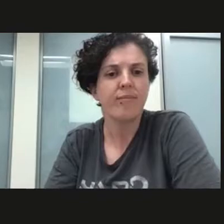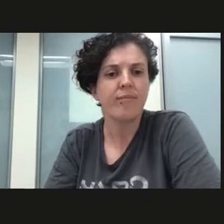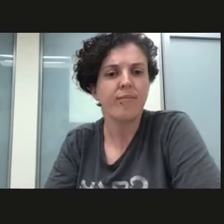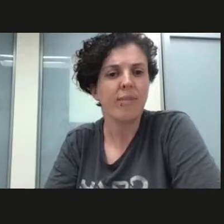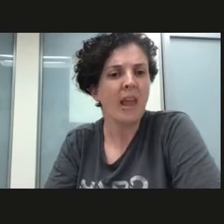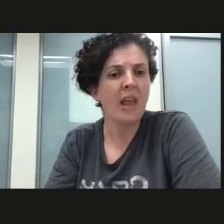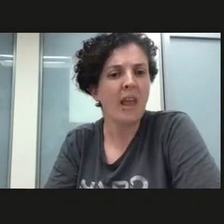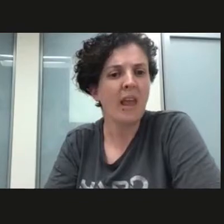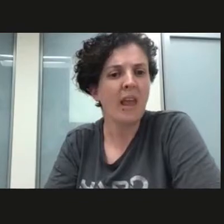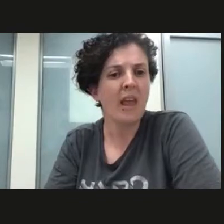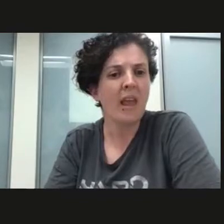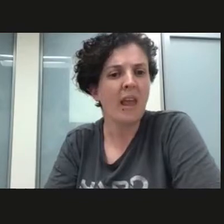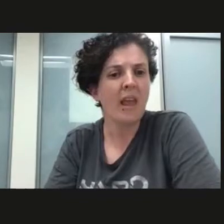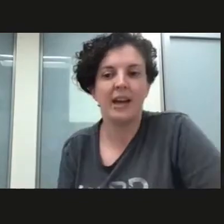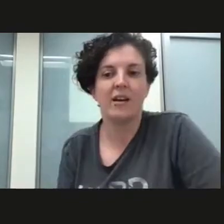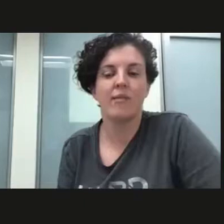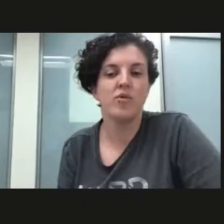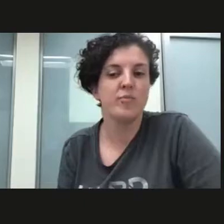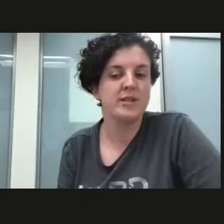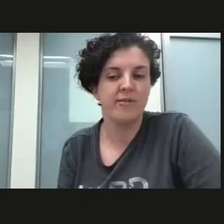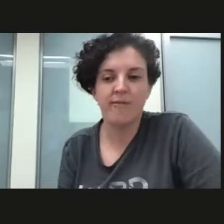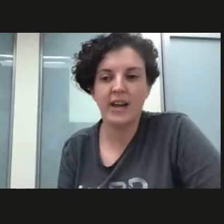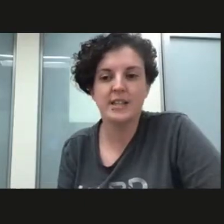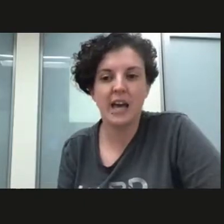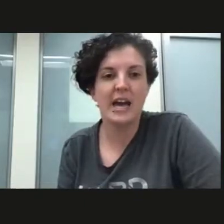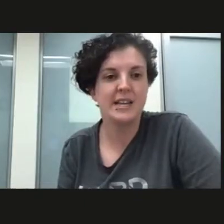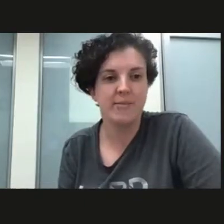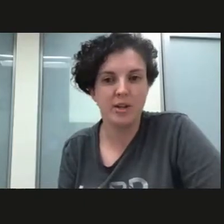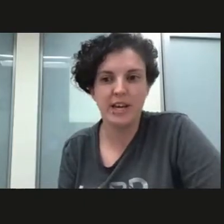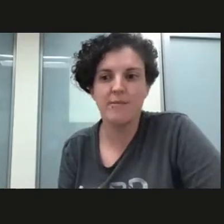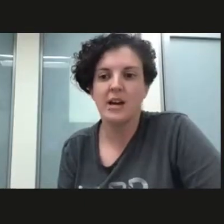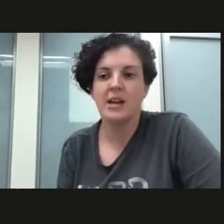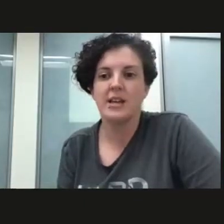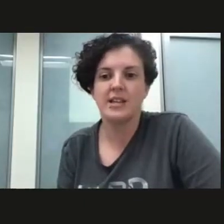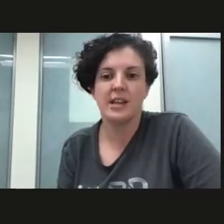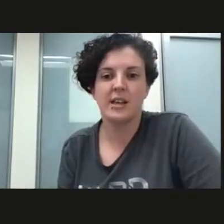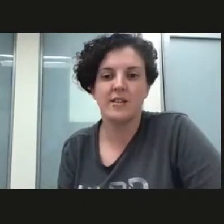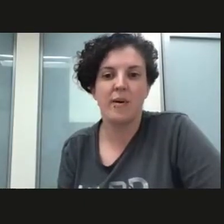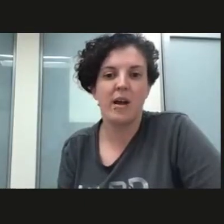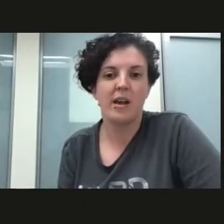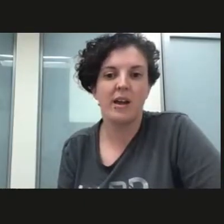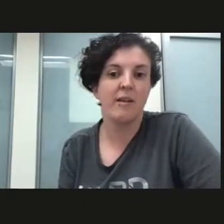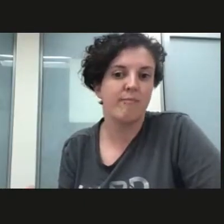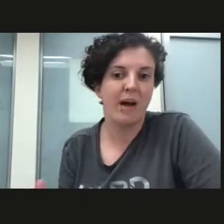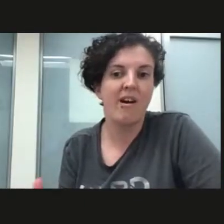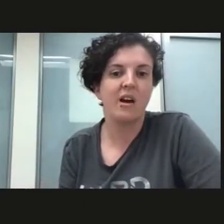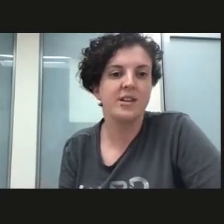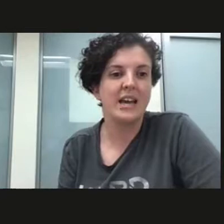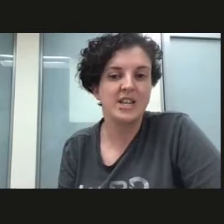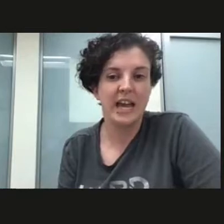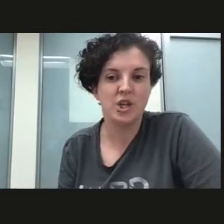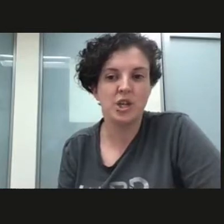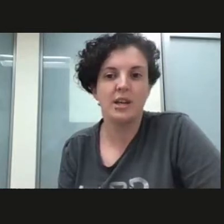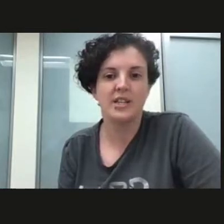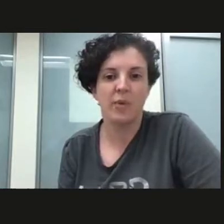Manual refers related to any accompanying movements of the face, the head, and the body. This is parallel